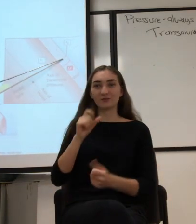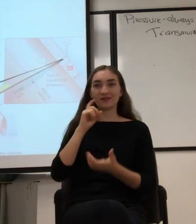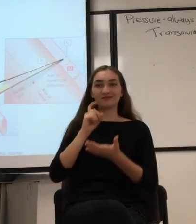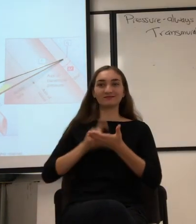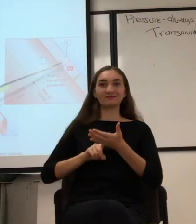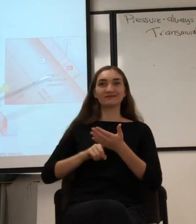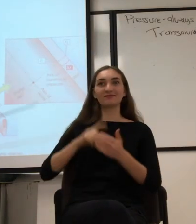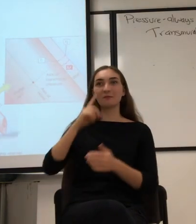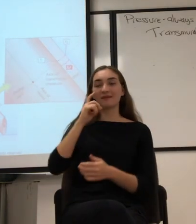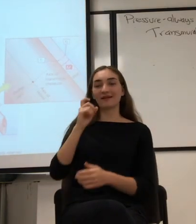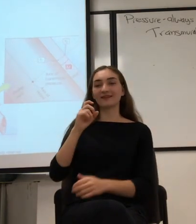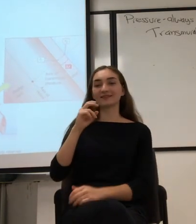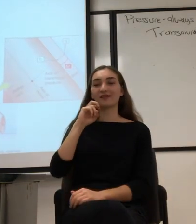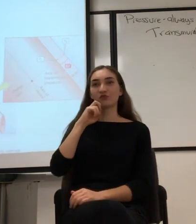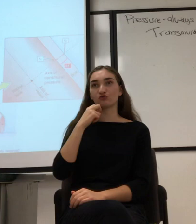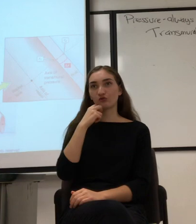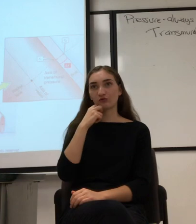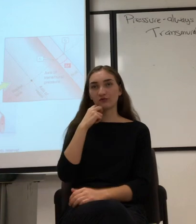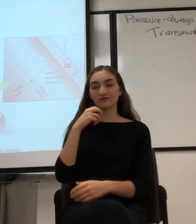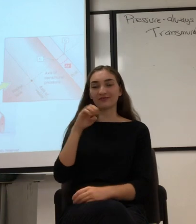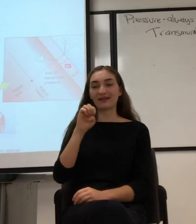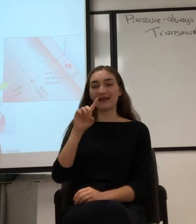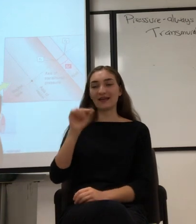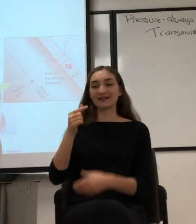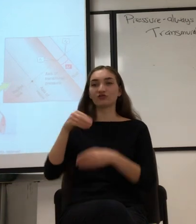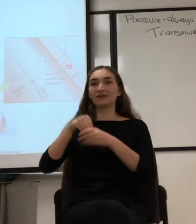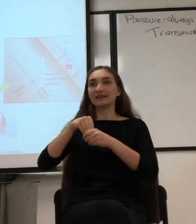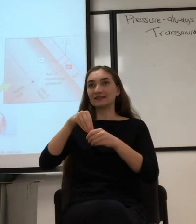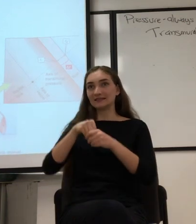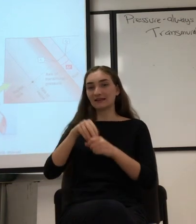vessel wall. Okay.